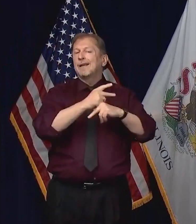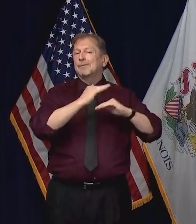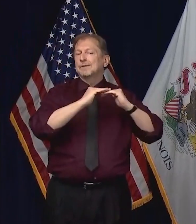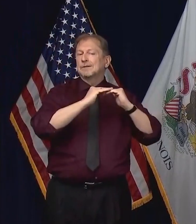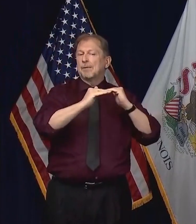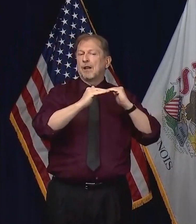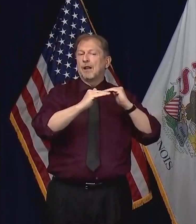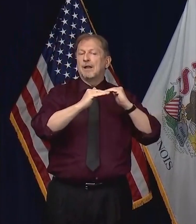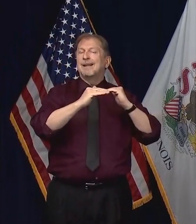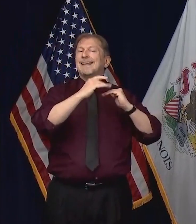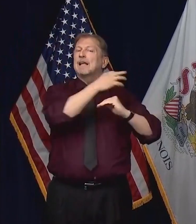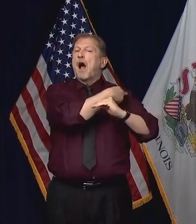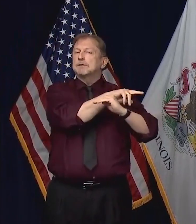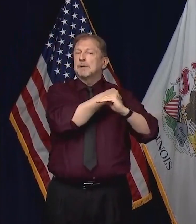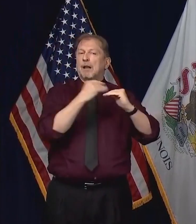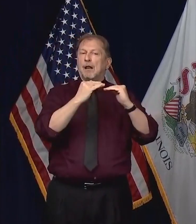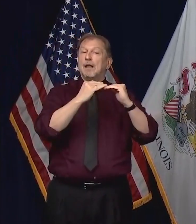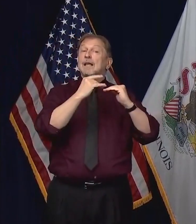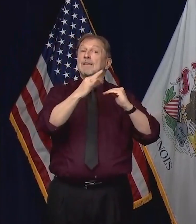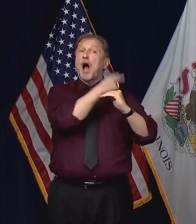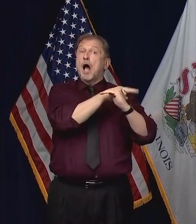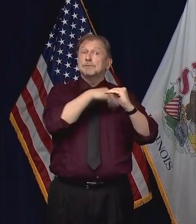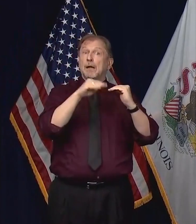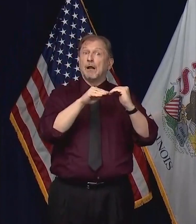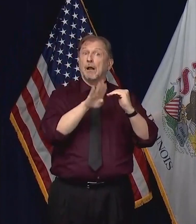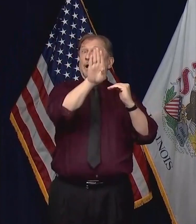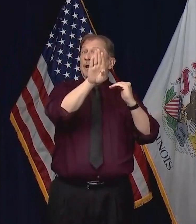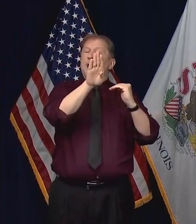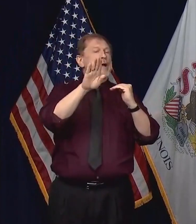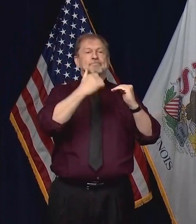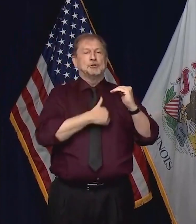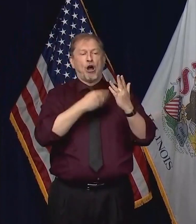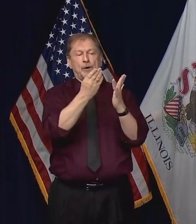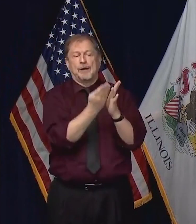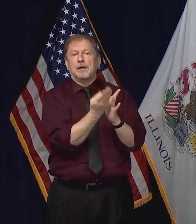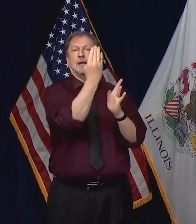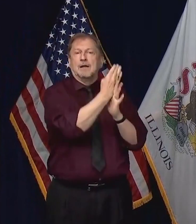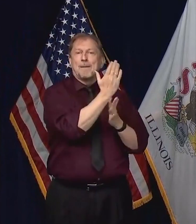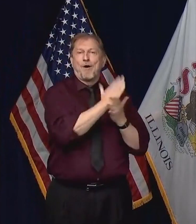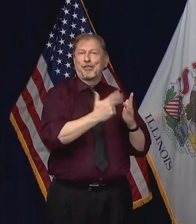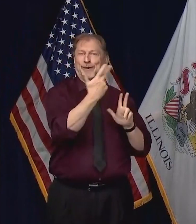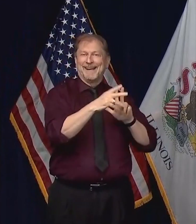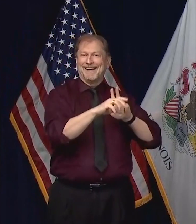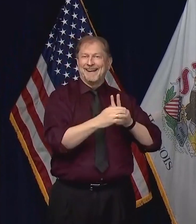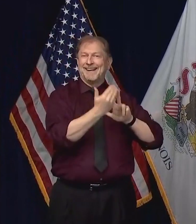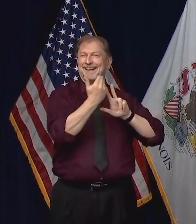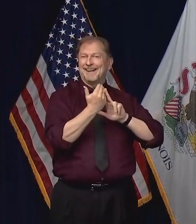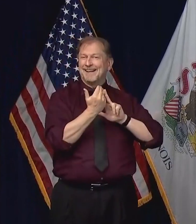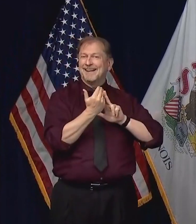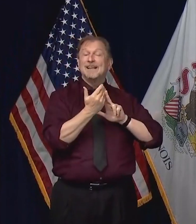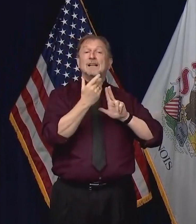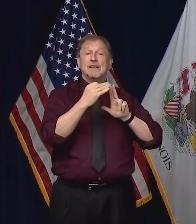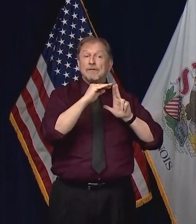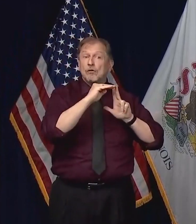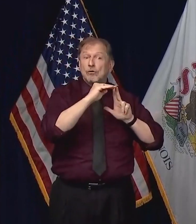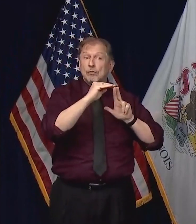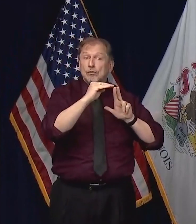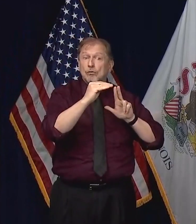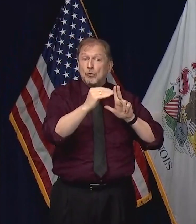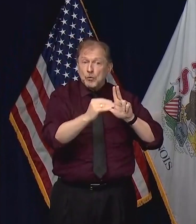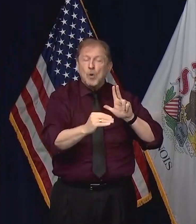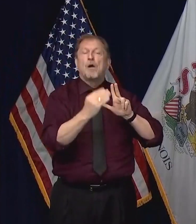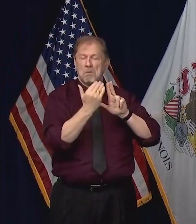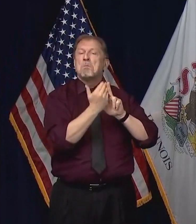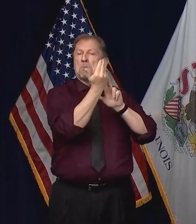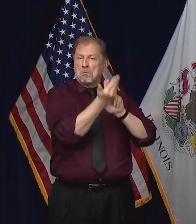stability in hospital admissions for COVID-like illness in the last 28 days. And a